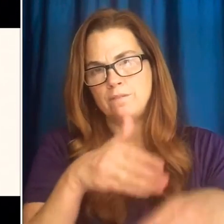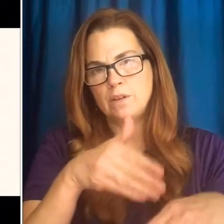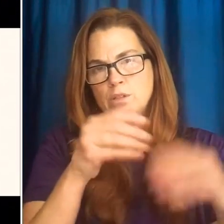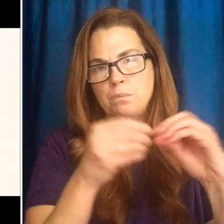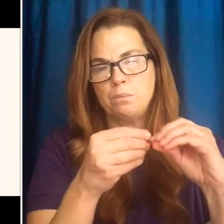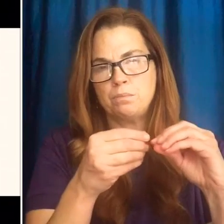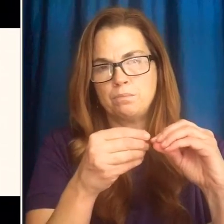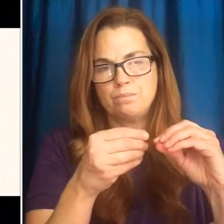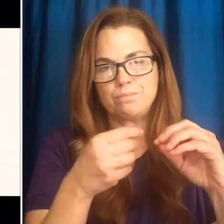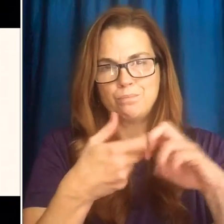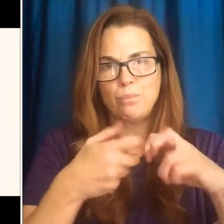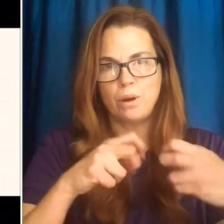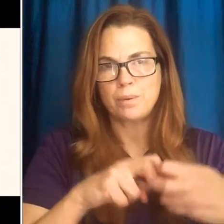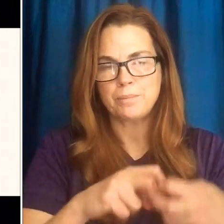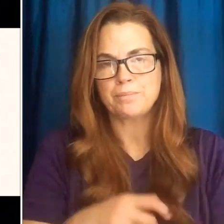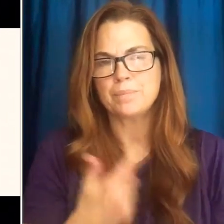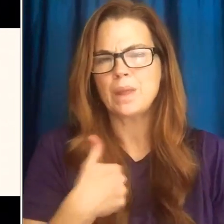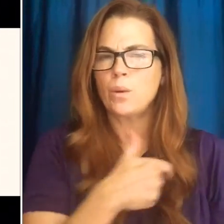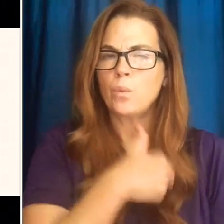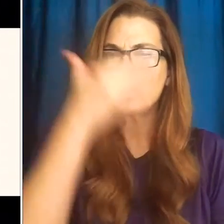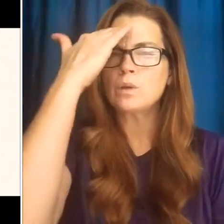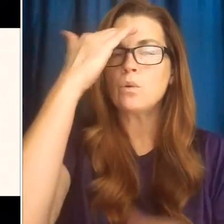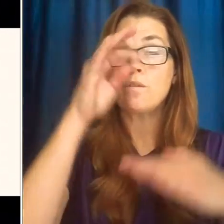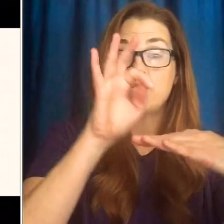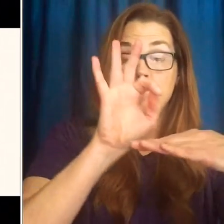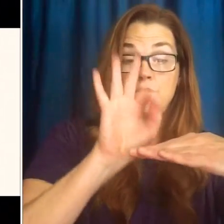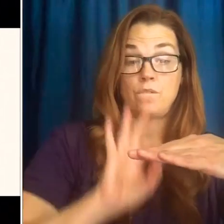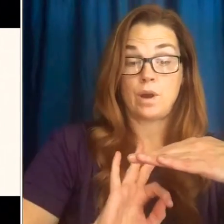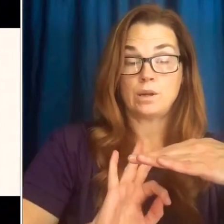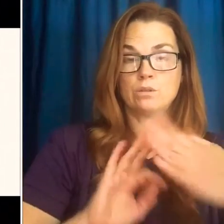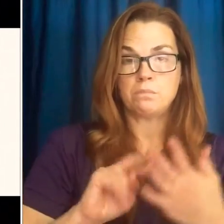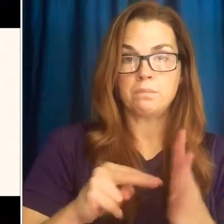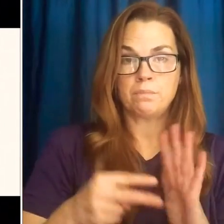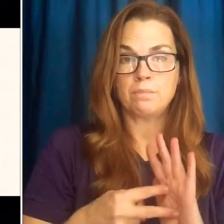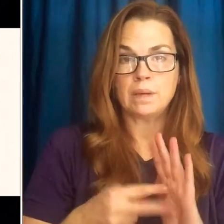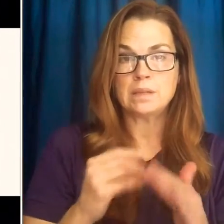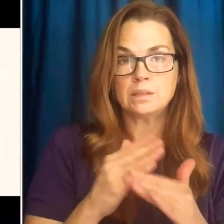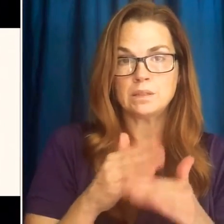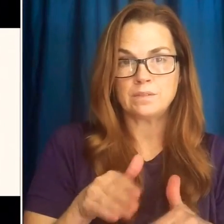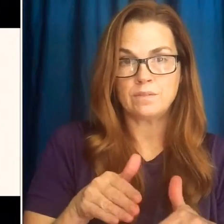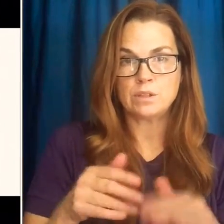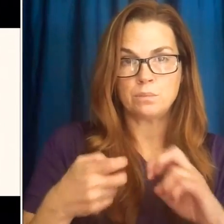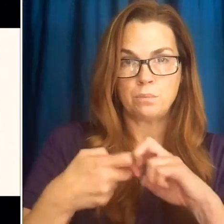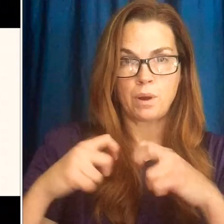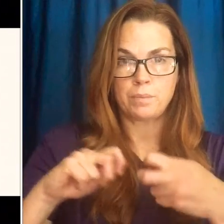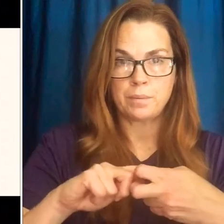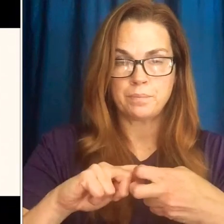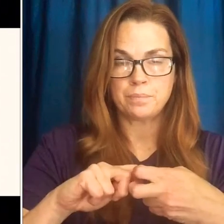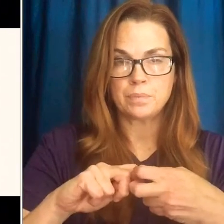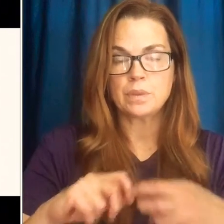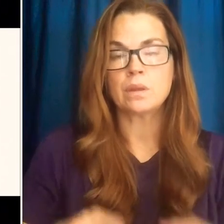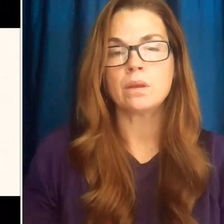so that's what we're going to do. We're going to divide our numerator of 3